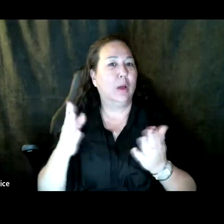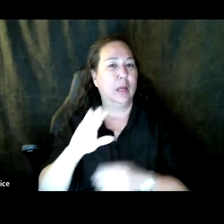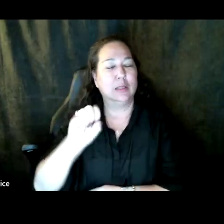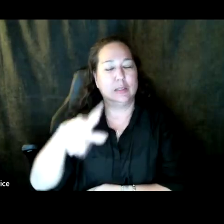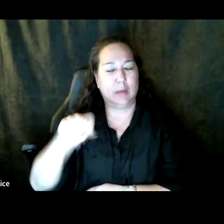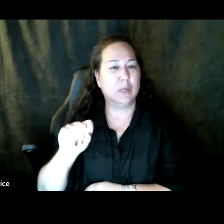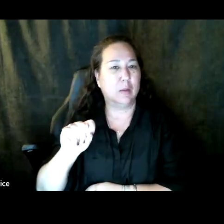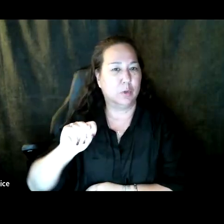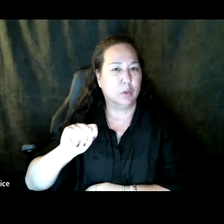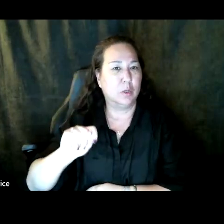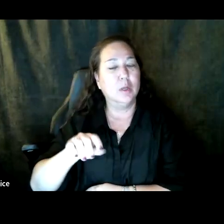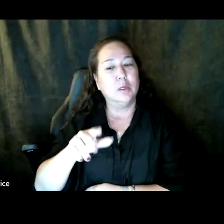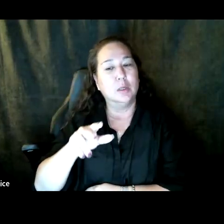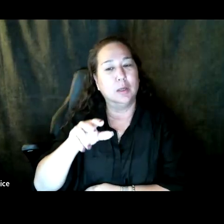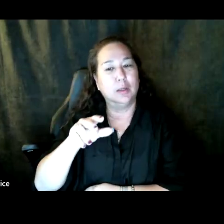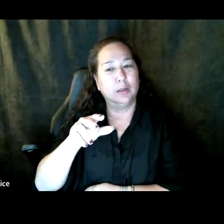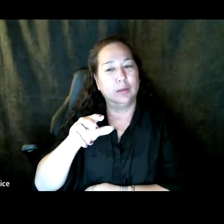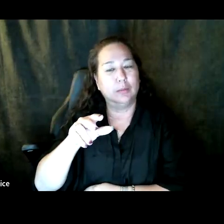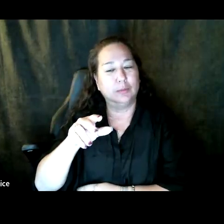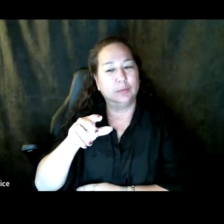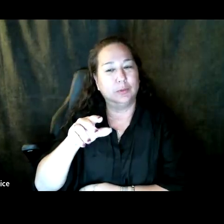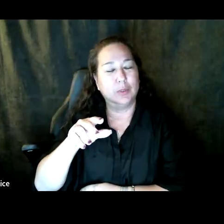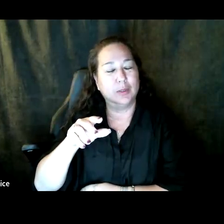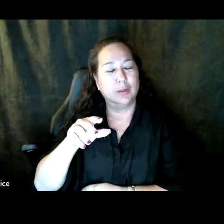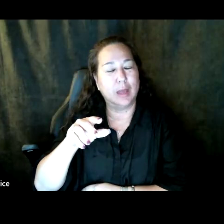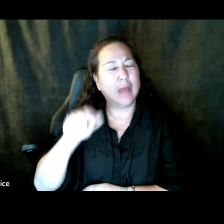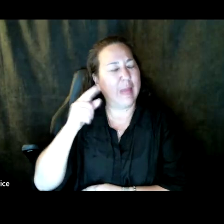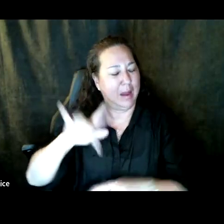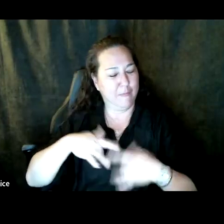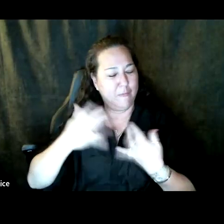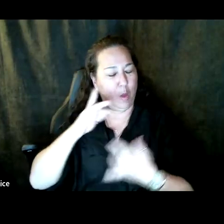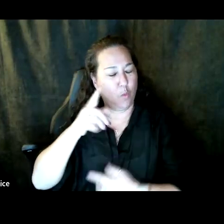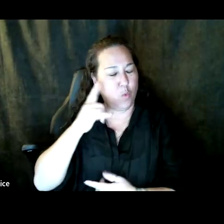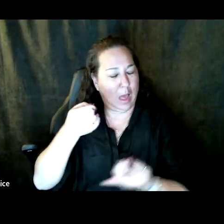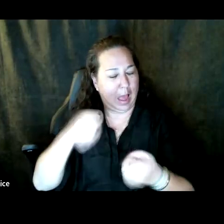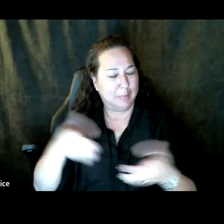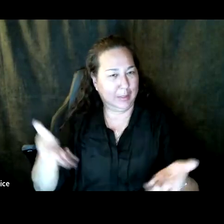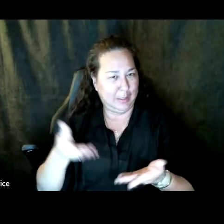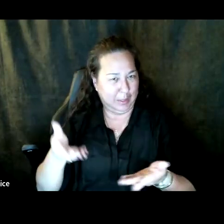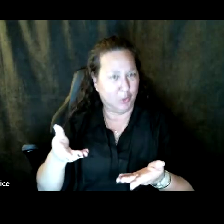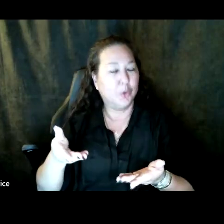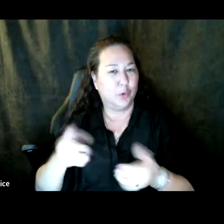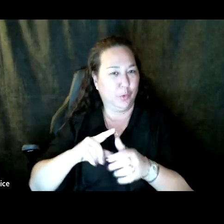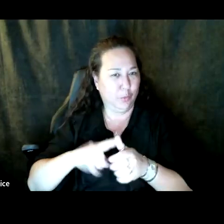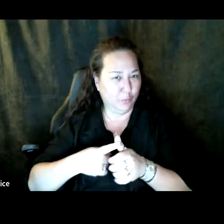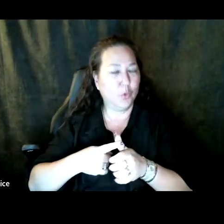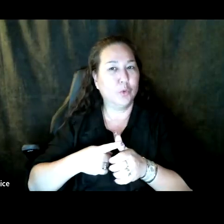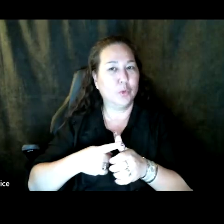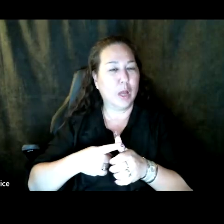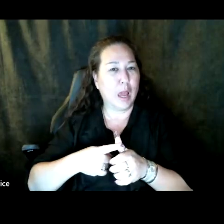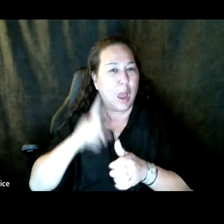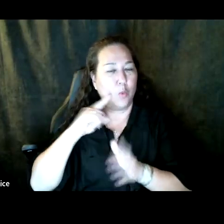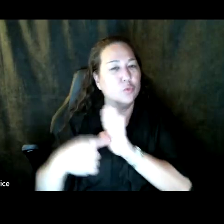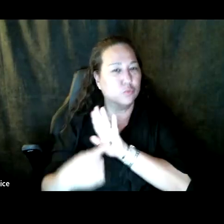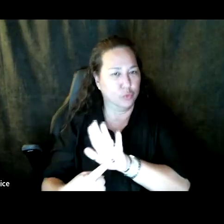from 4:30 to 6 p.m. The event will begin here in the school committee room, where students will present on the mural, and then we will go out to